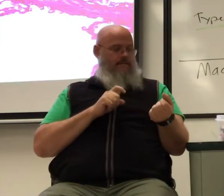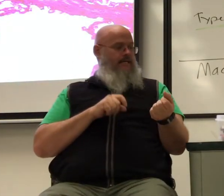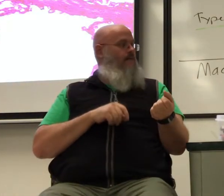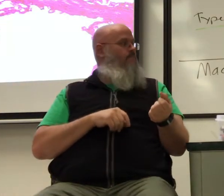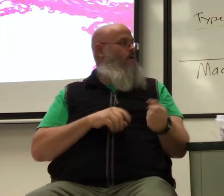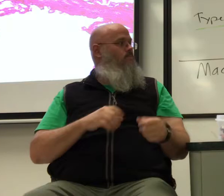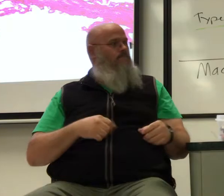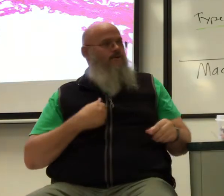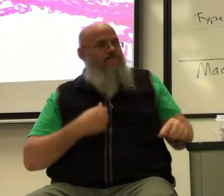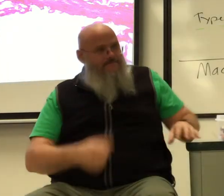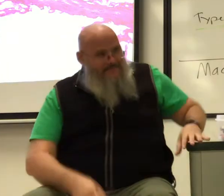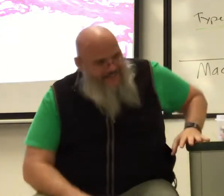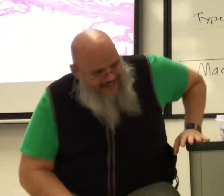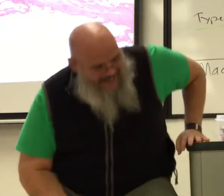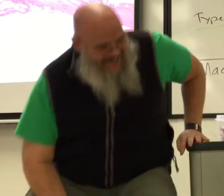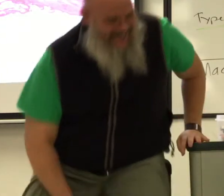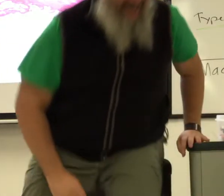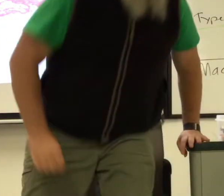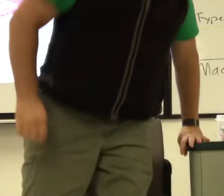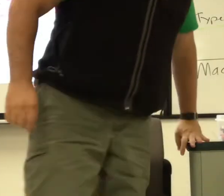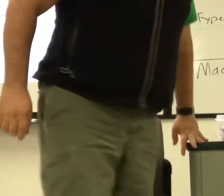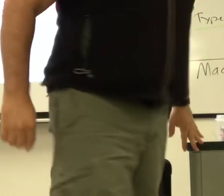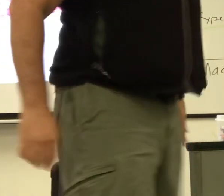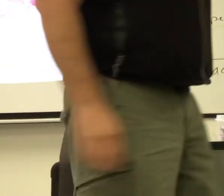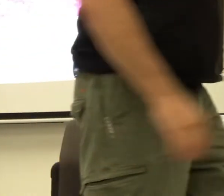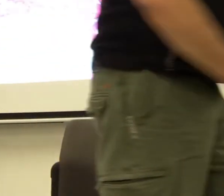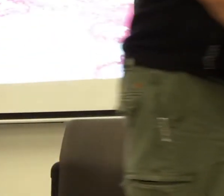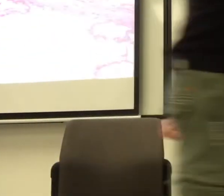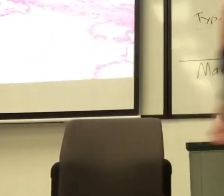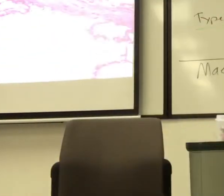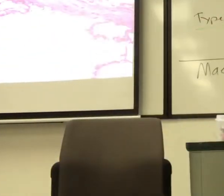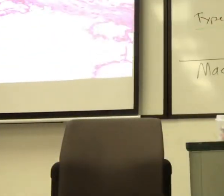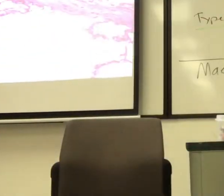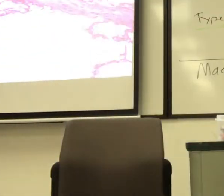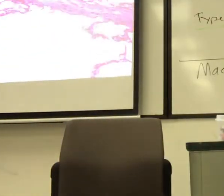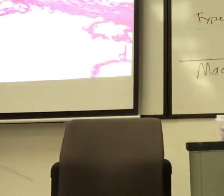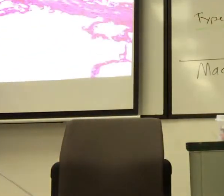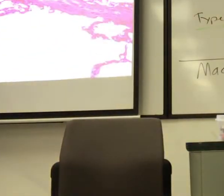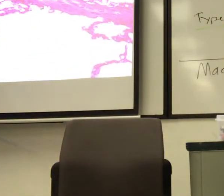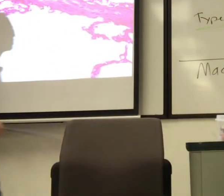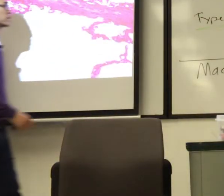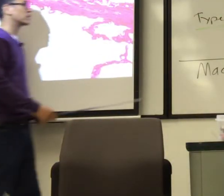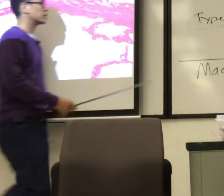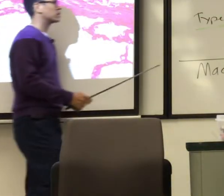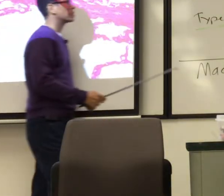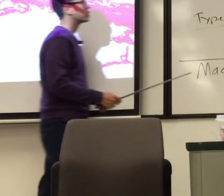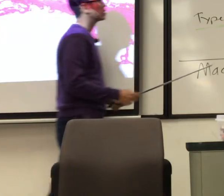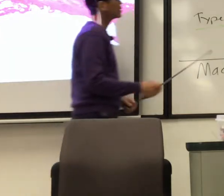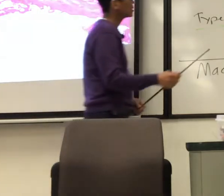Notice the epithelium and notice the smooth muscle. Okay.